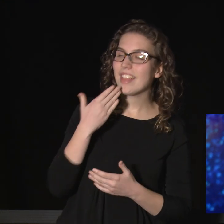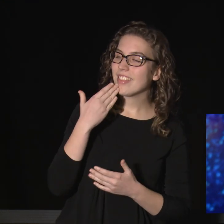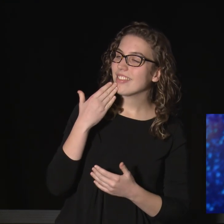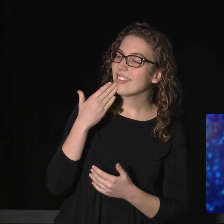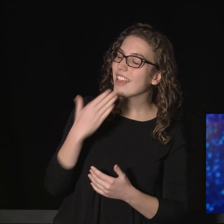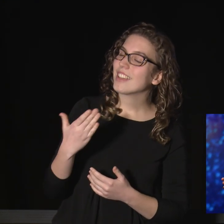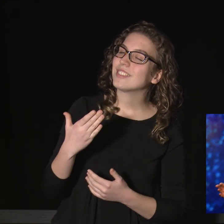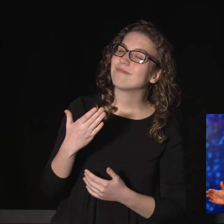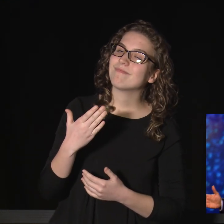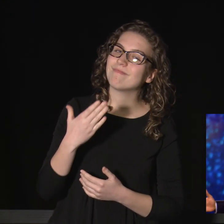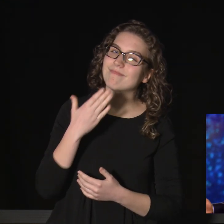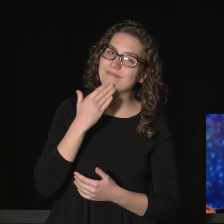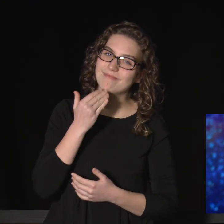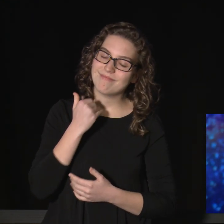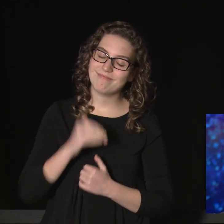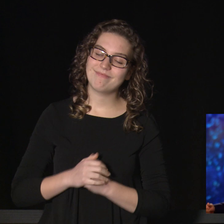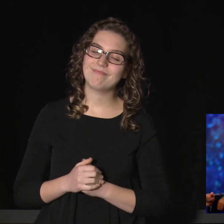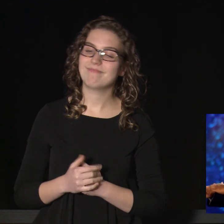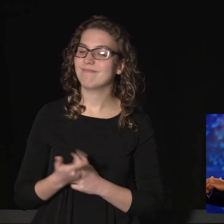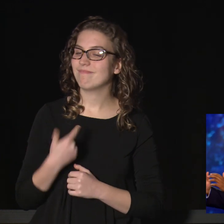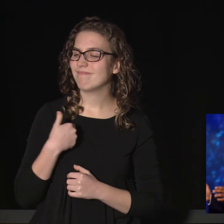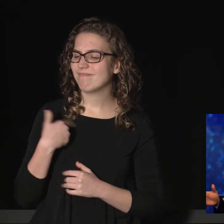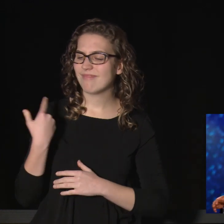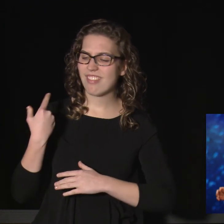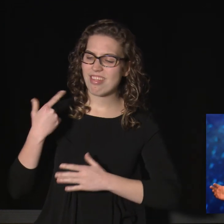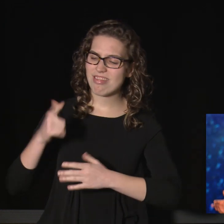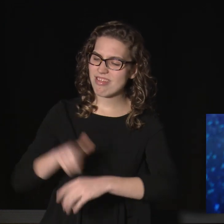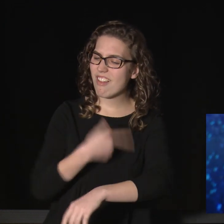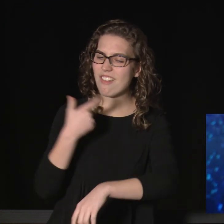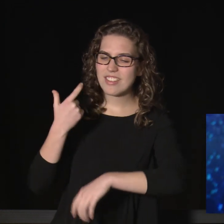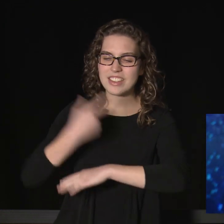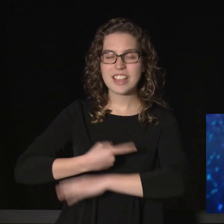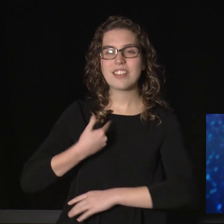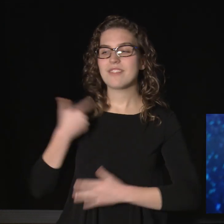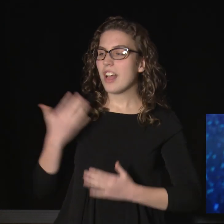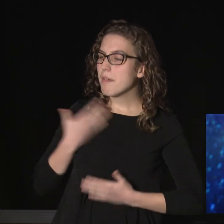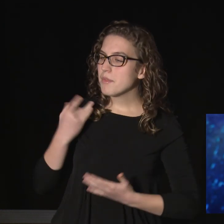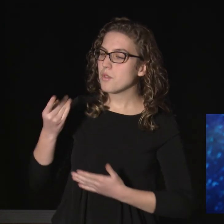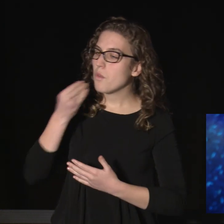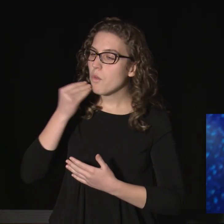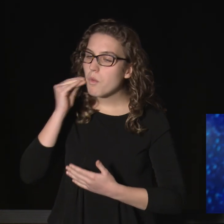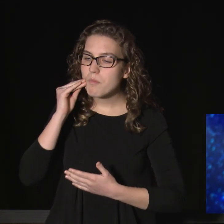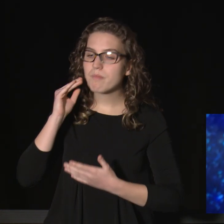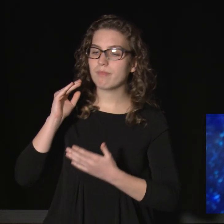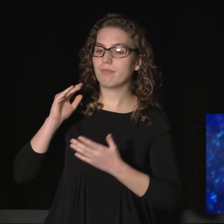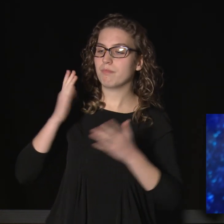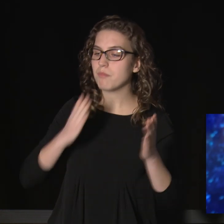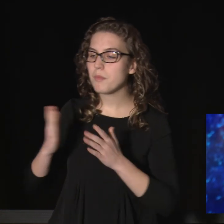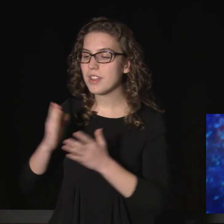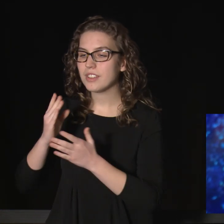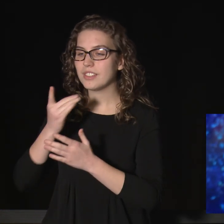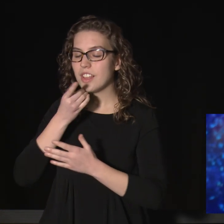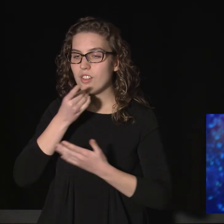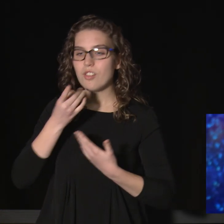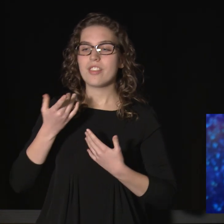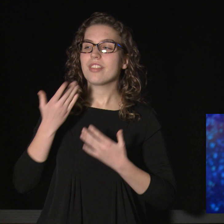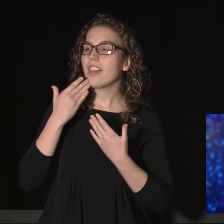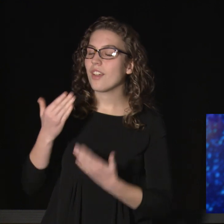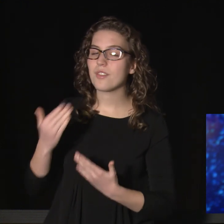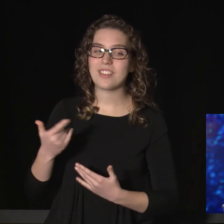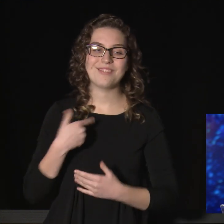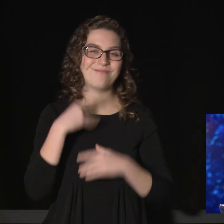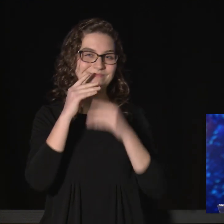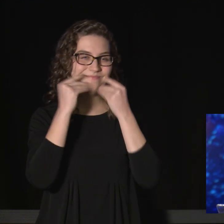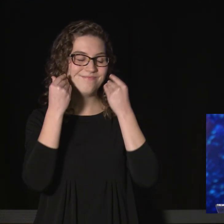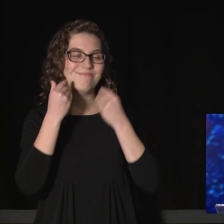just so glad that you came home and you prepared dinner for everyone. Thank you so very much. And I'm going to smile and I'm going to say